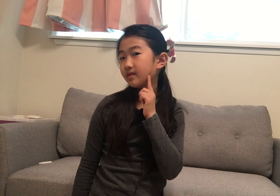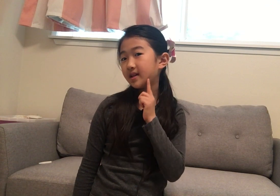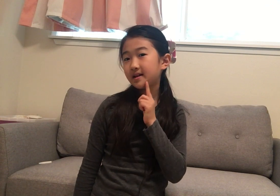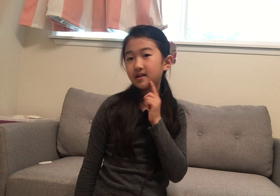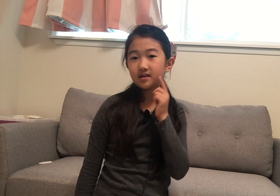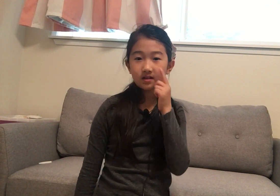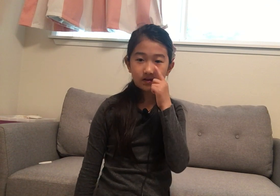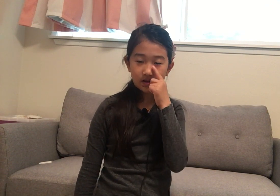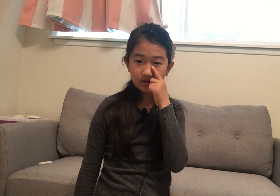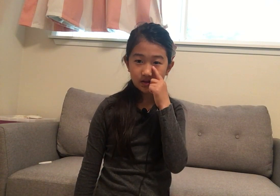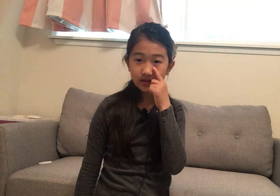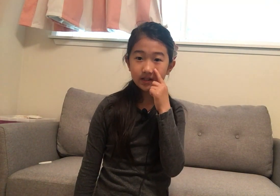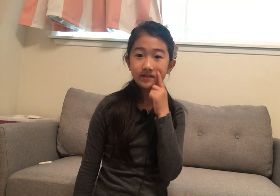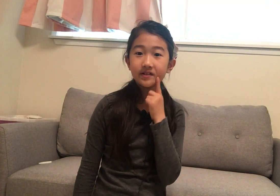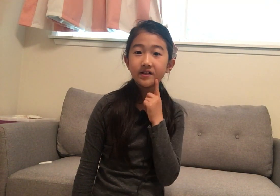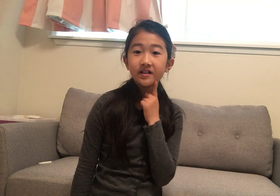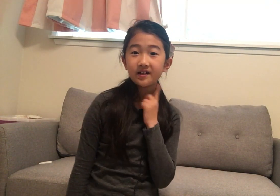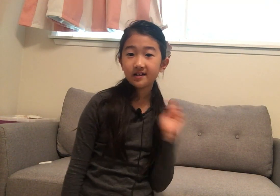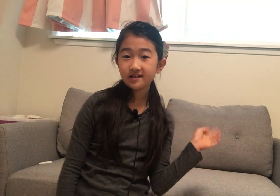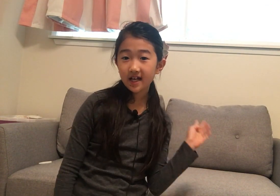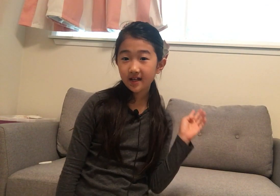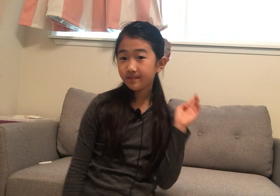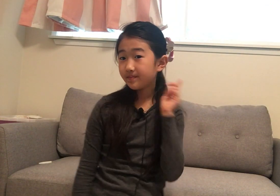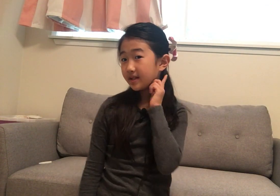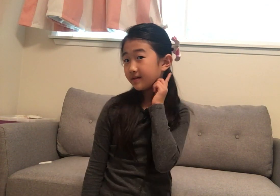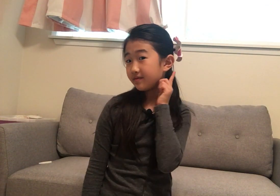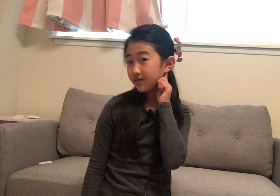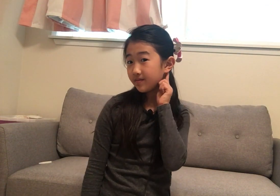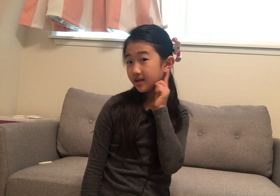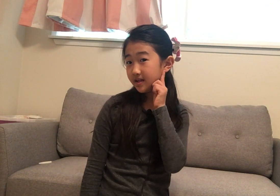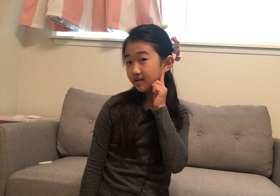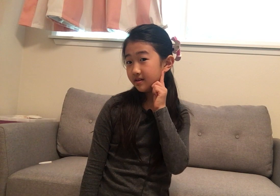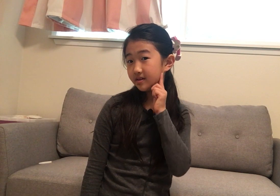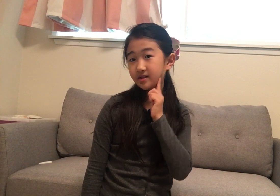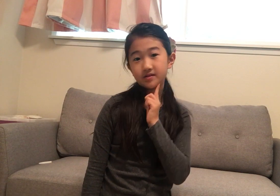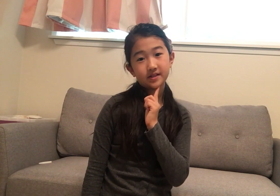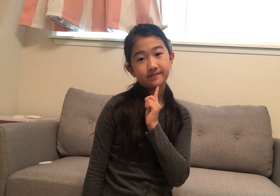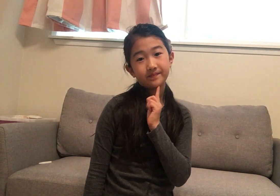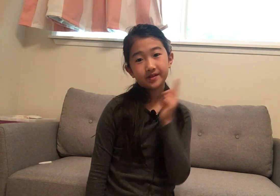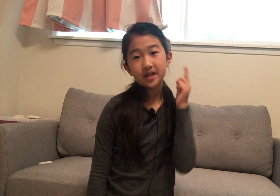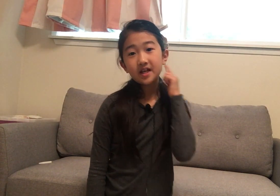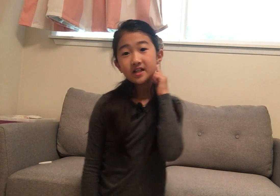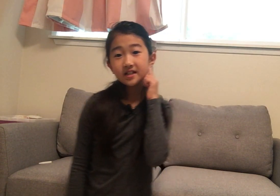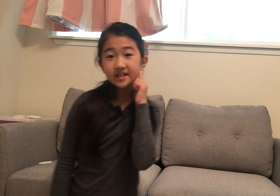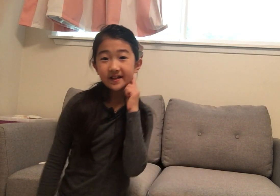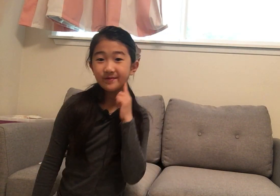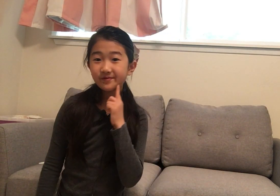like you know how you do this like you're sad but from the ear to your chin deaf